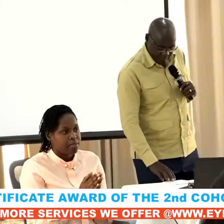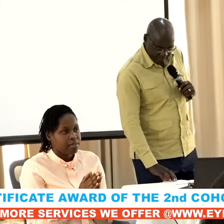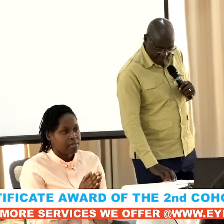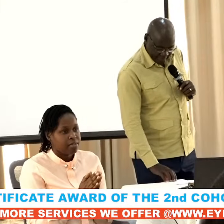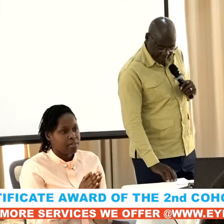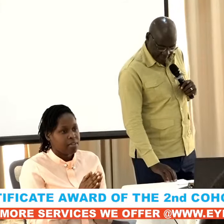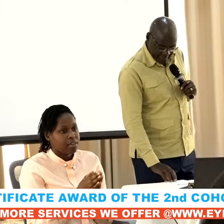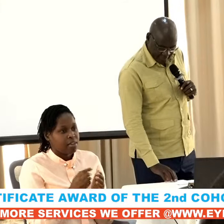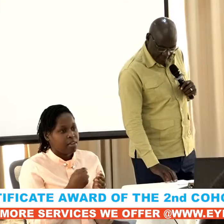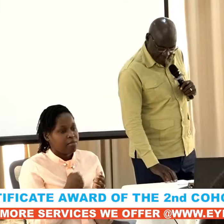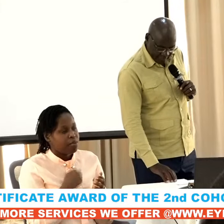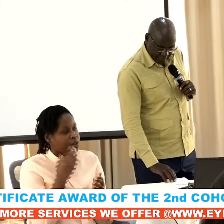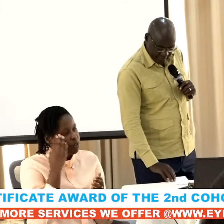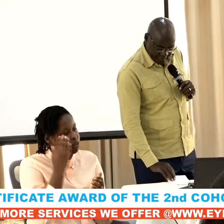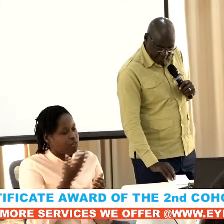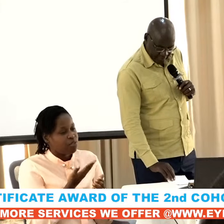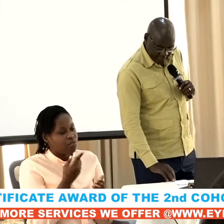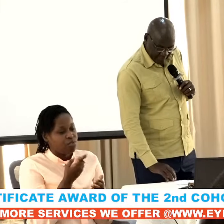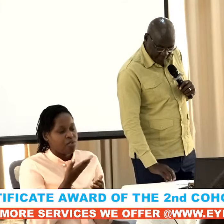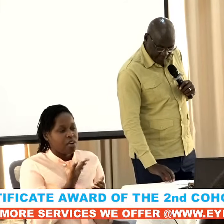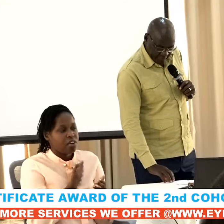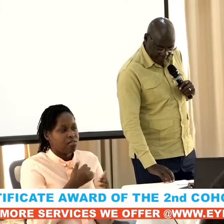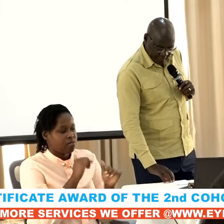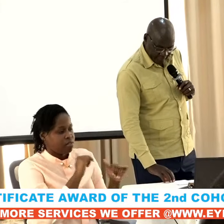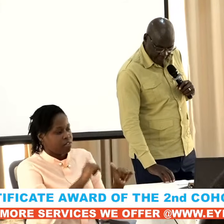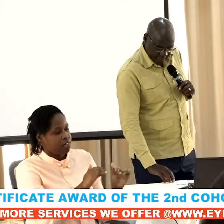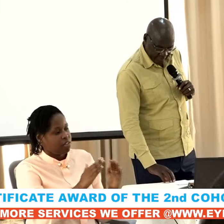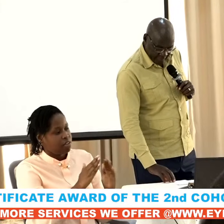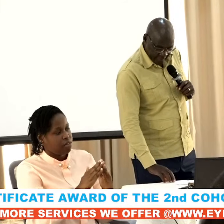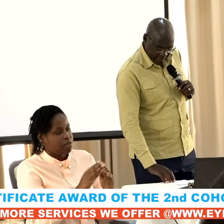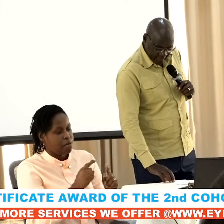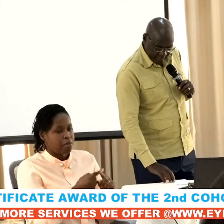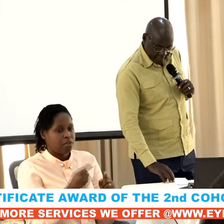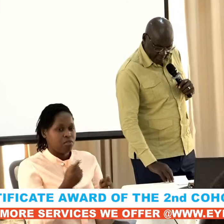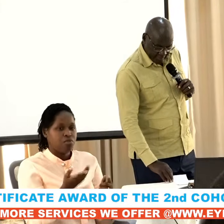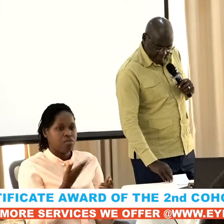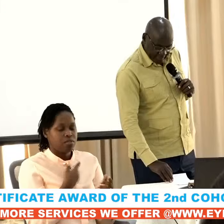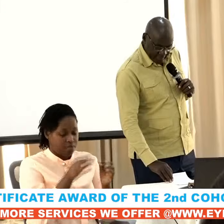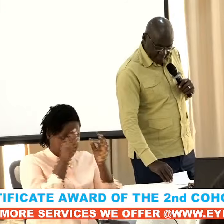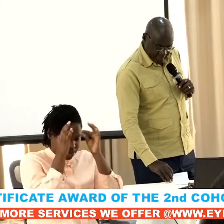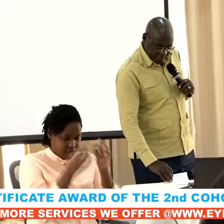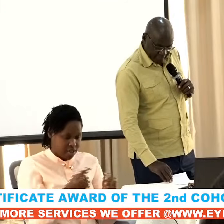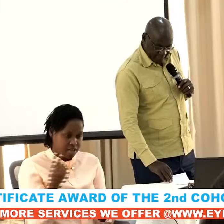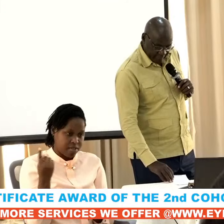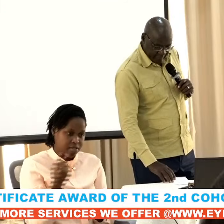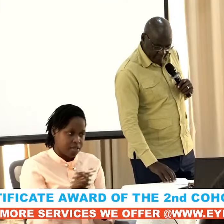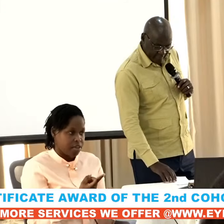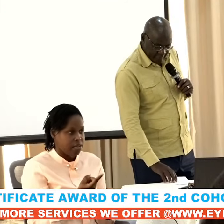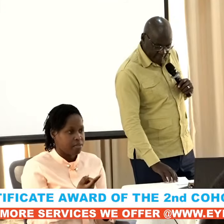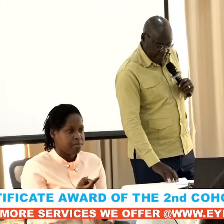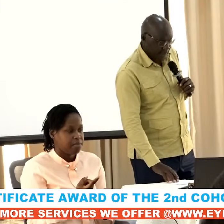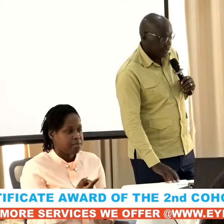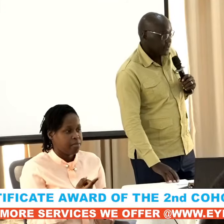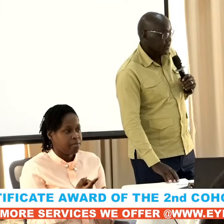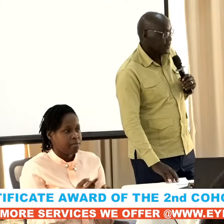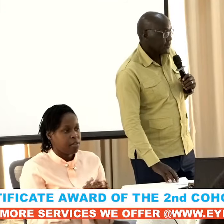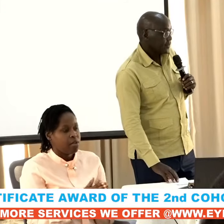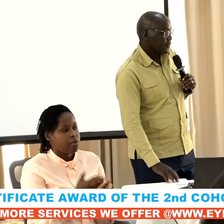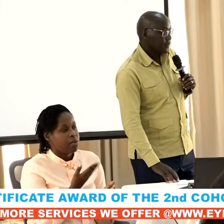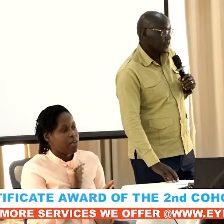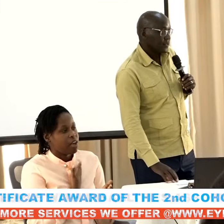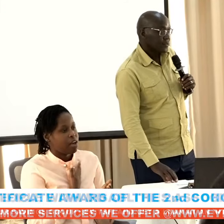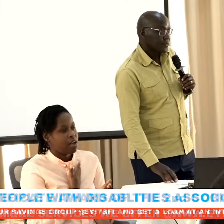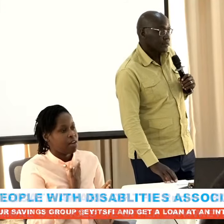home, but at least you have put in some efforts to come here. We have Angela,